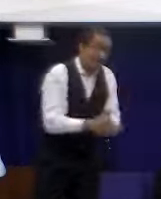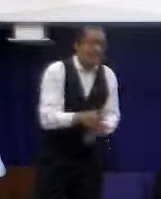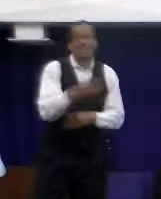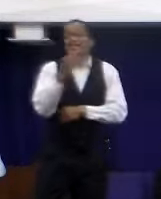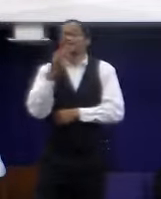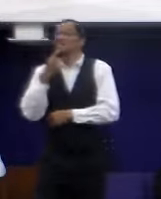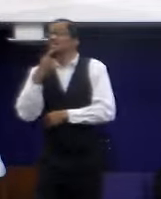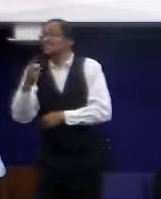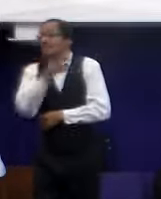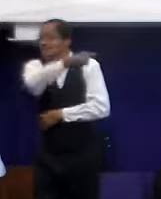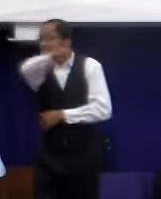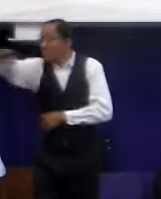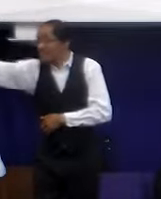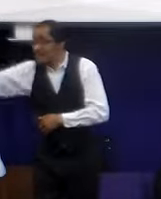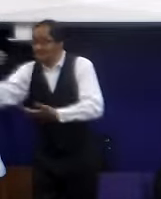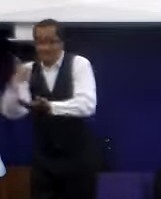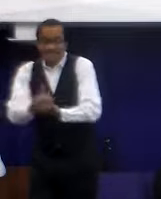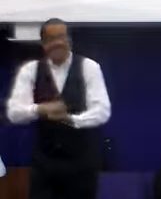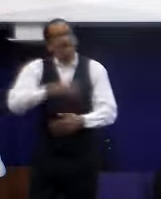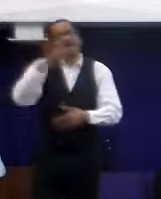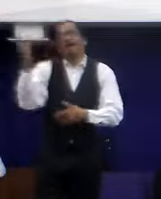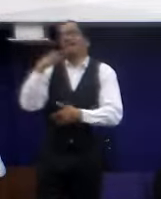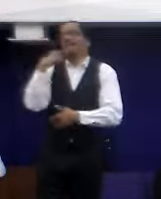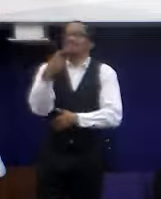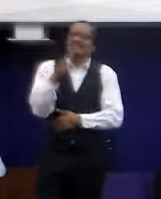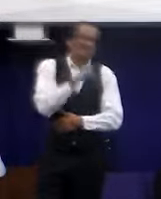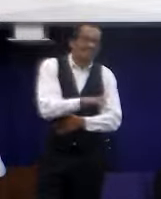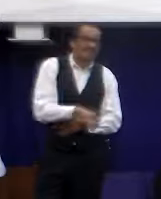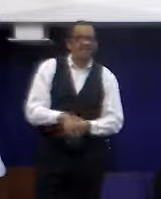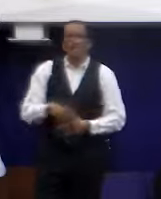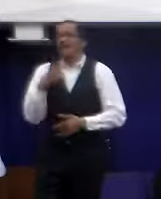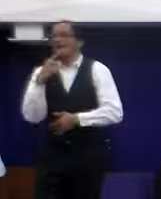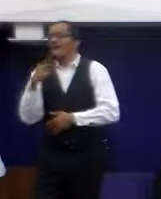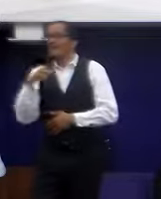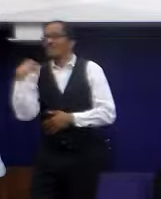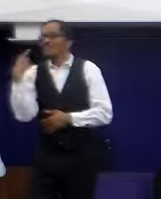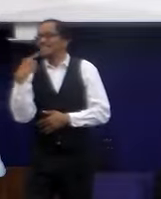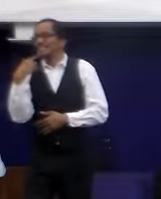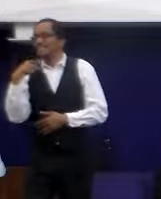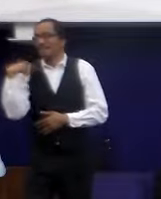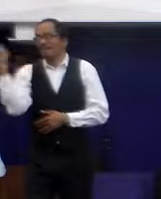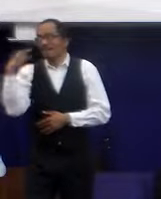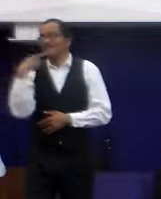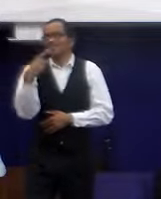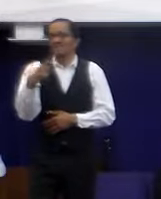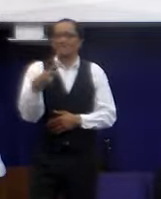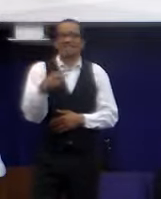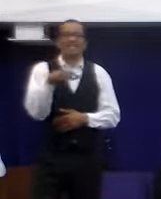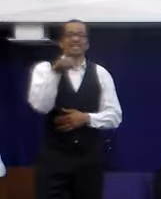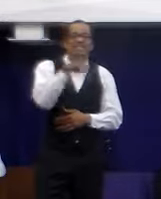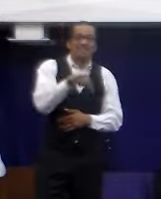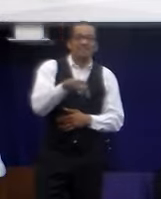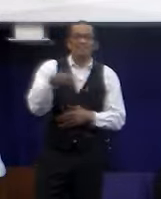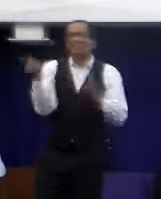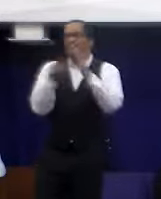too. Amen. But you got to always say this right here. And the purpose is, I always say this right here, is that God, the king, is